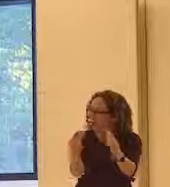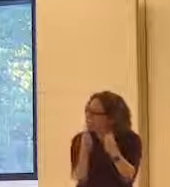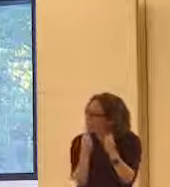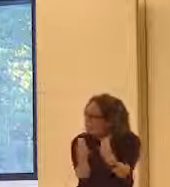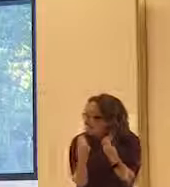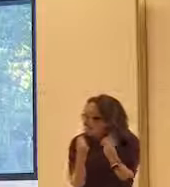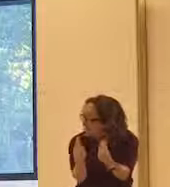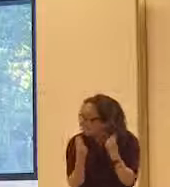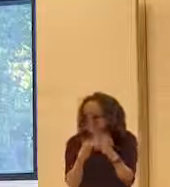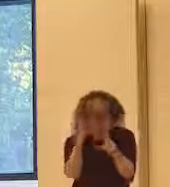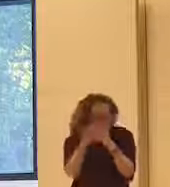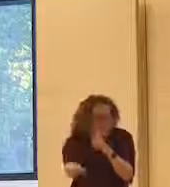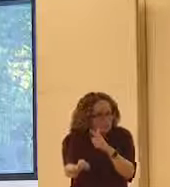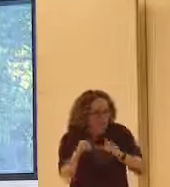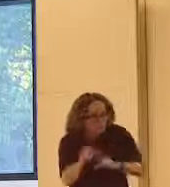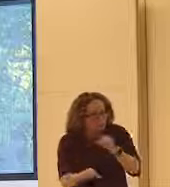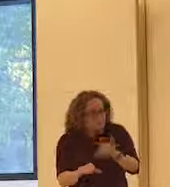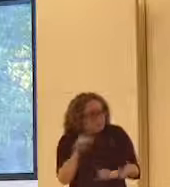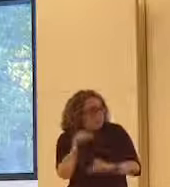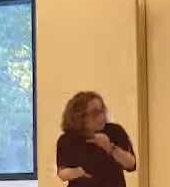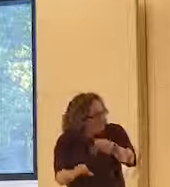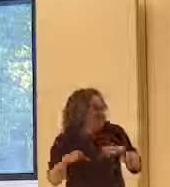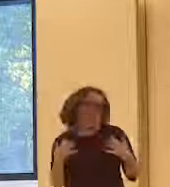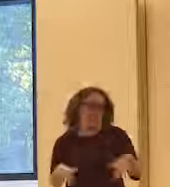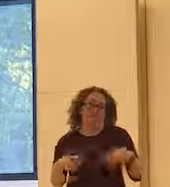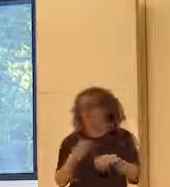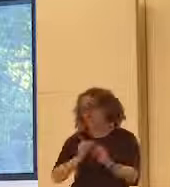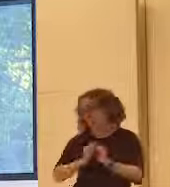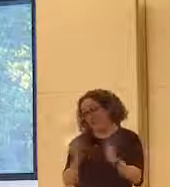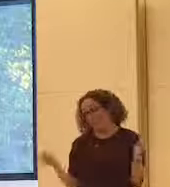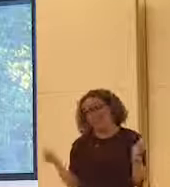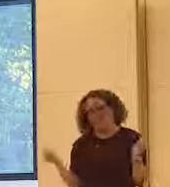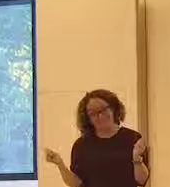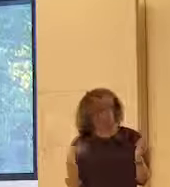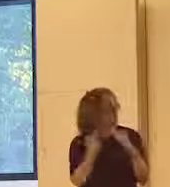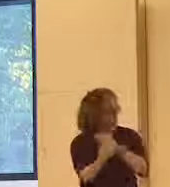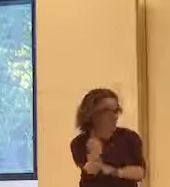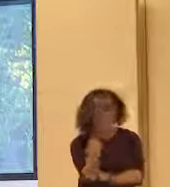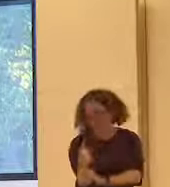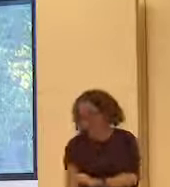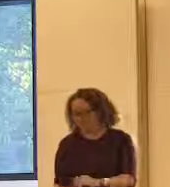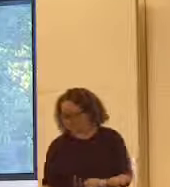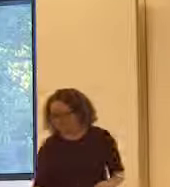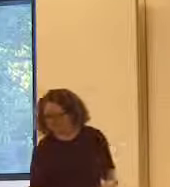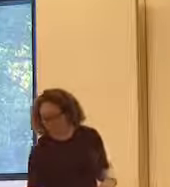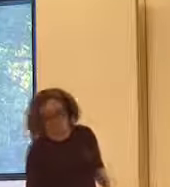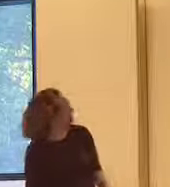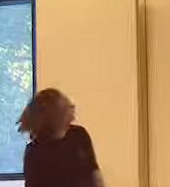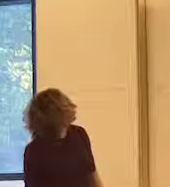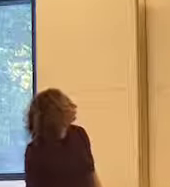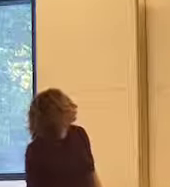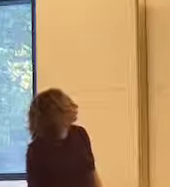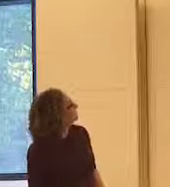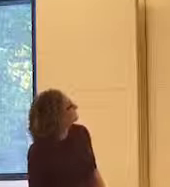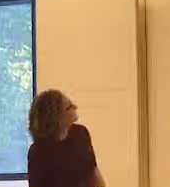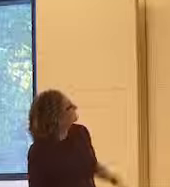recognised procedure. And we've got special training in order to do that. So it's been working very well, and we're the only service that does this.